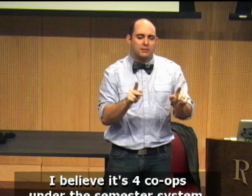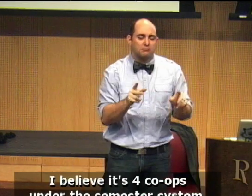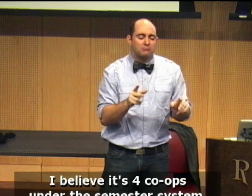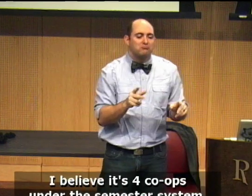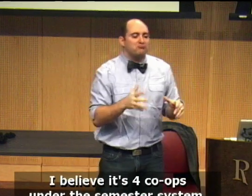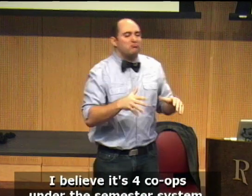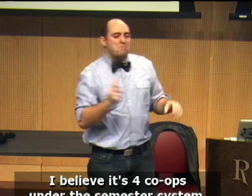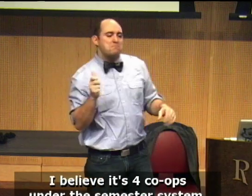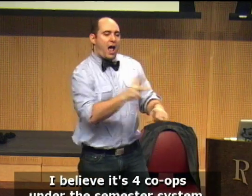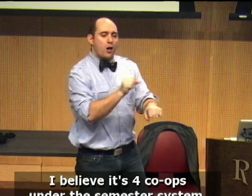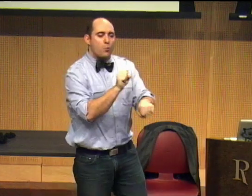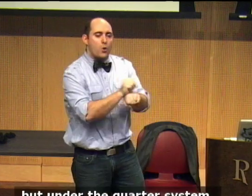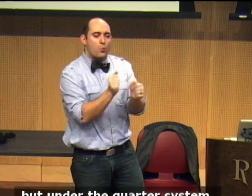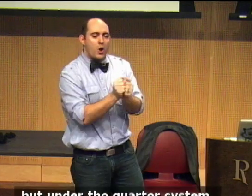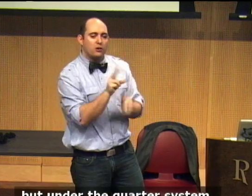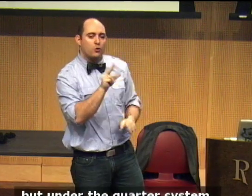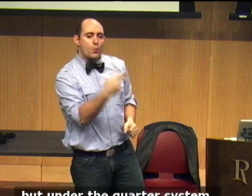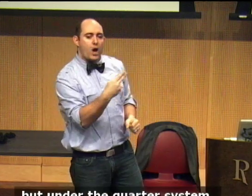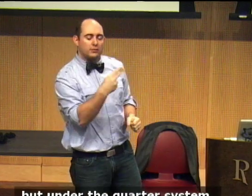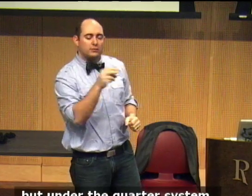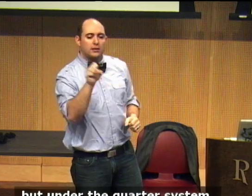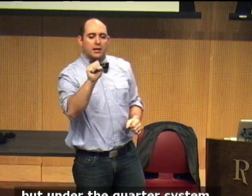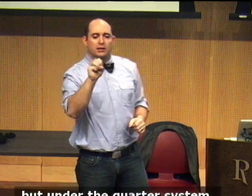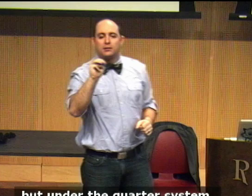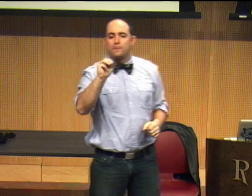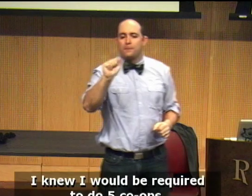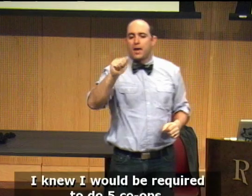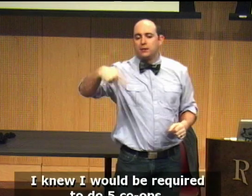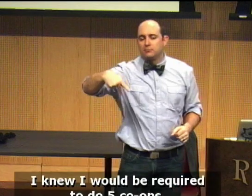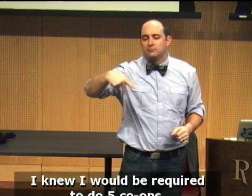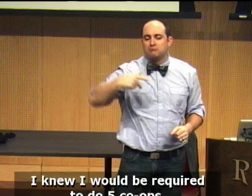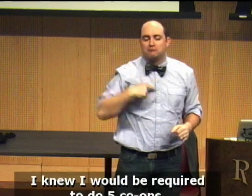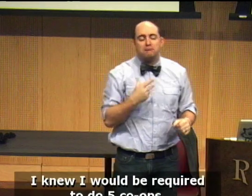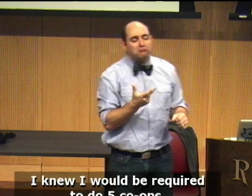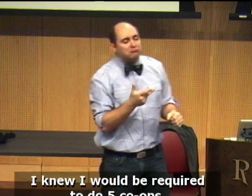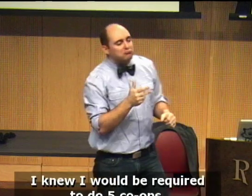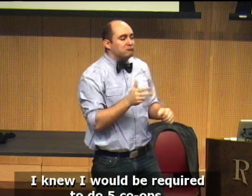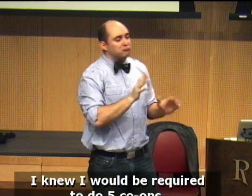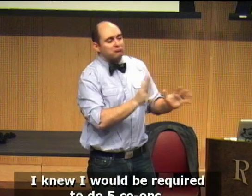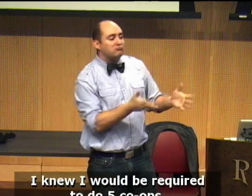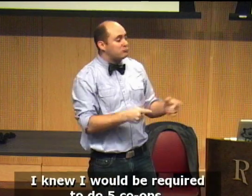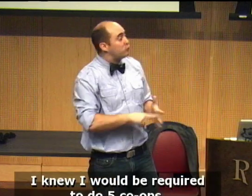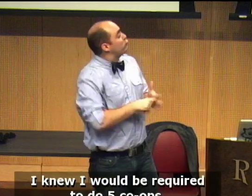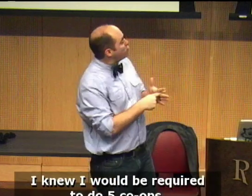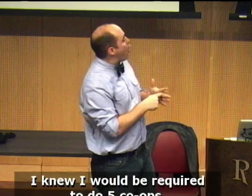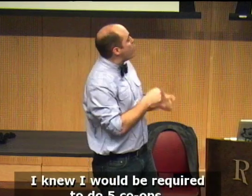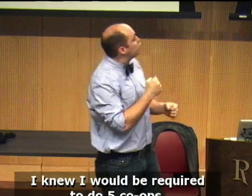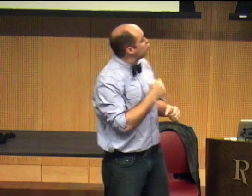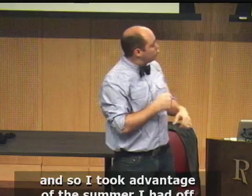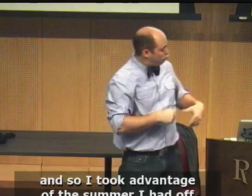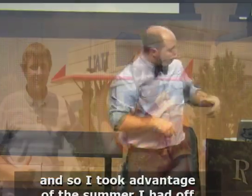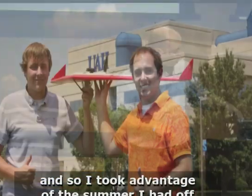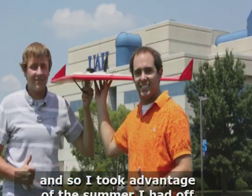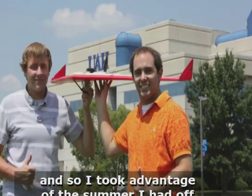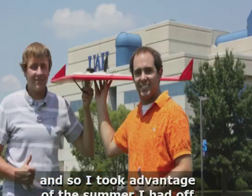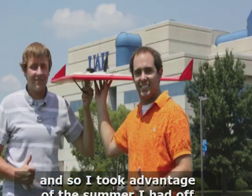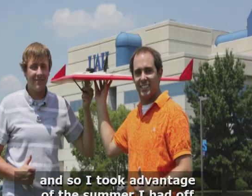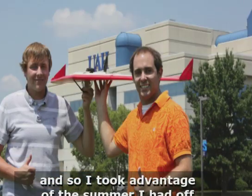co-ops under the semester system, but under the quarter system, I knew I would be required to do 5 co-ops. And so I took advantage